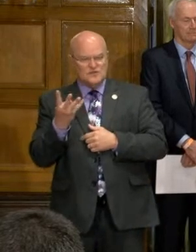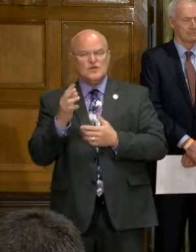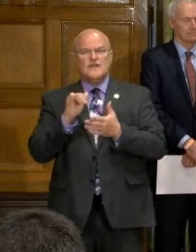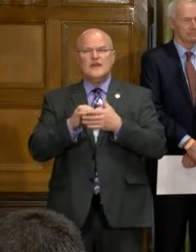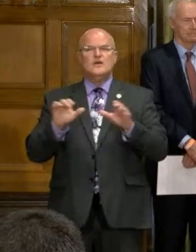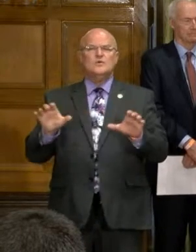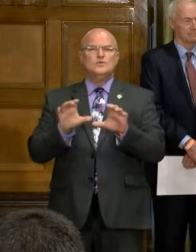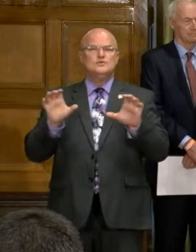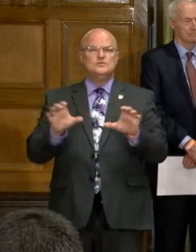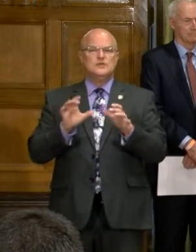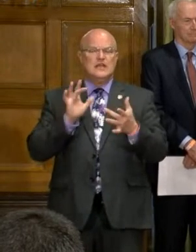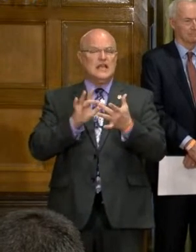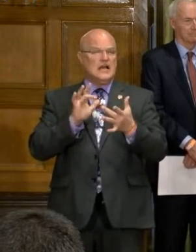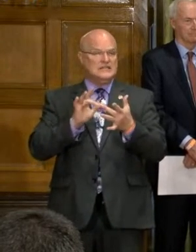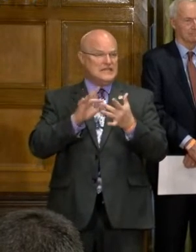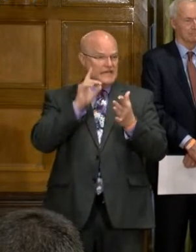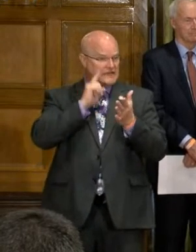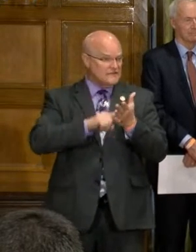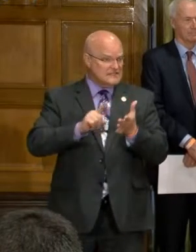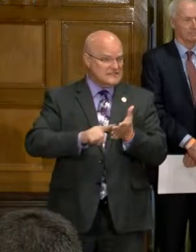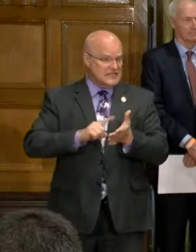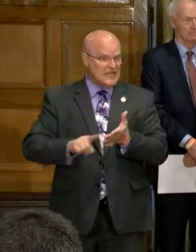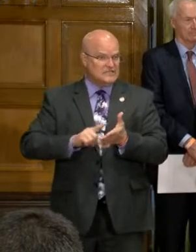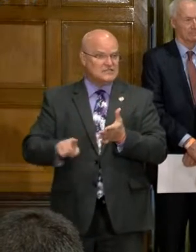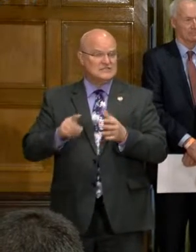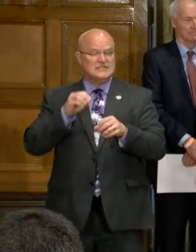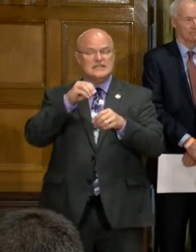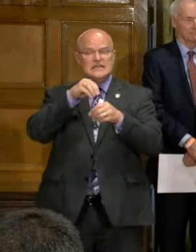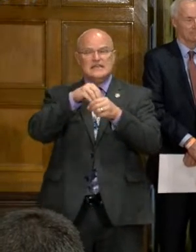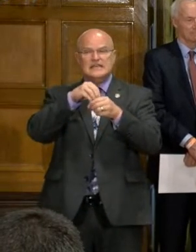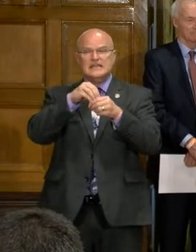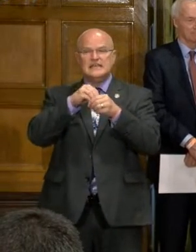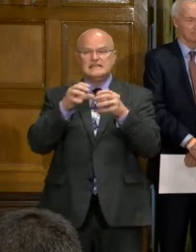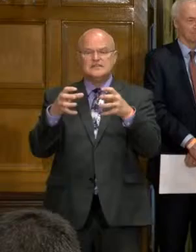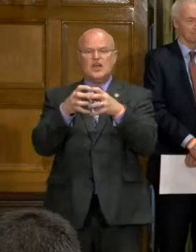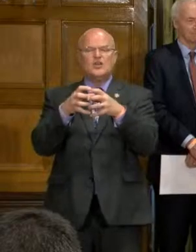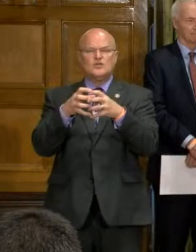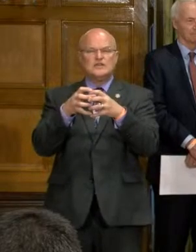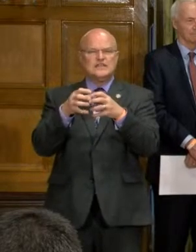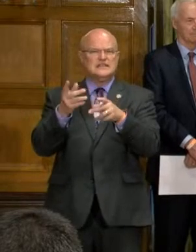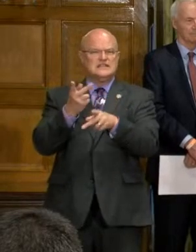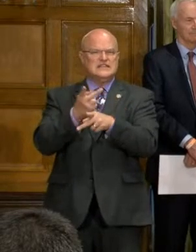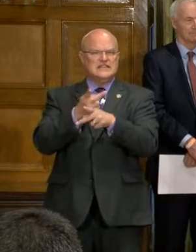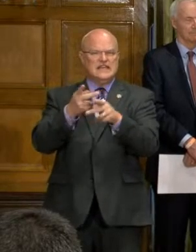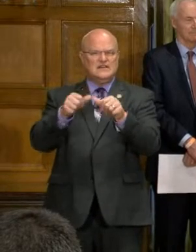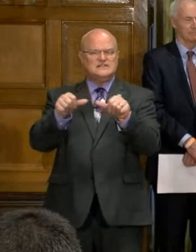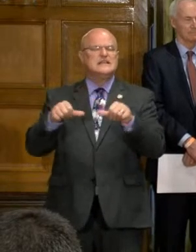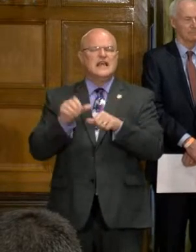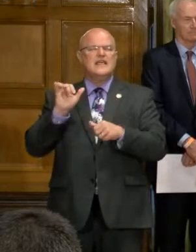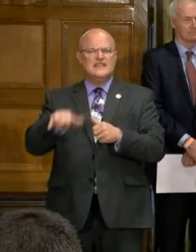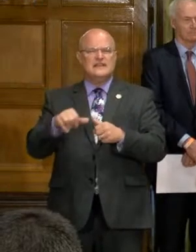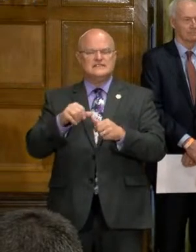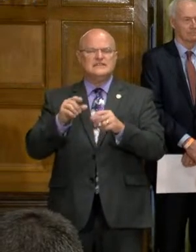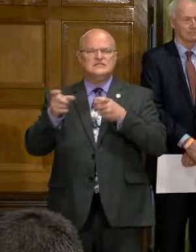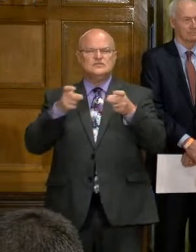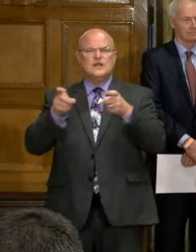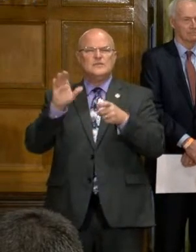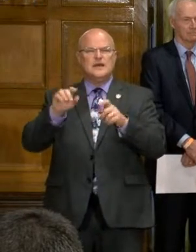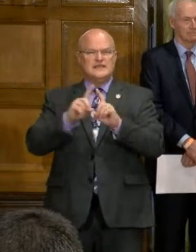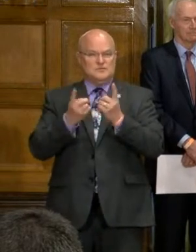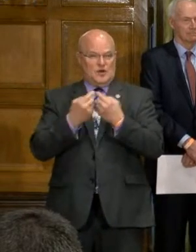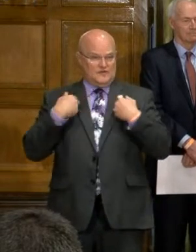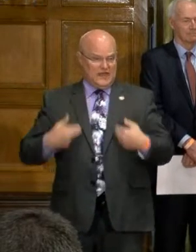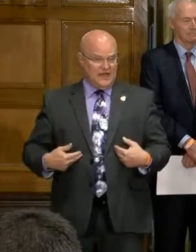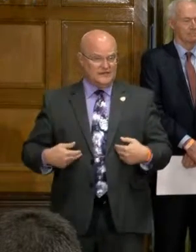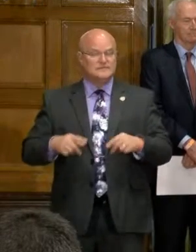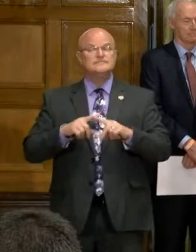where we're doing contact investigations in a congregate care setting. Those are directed by the Department of Health.